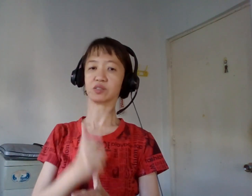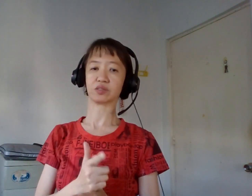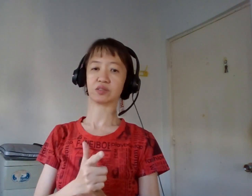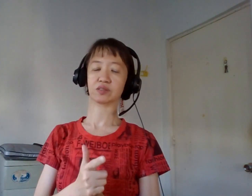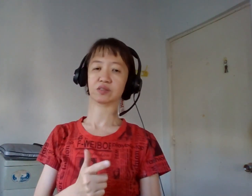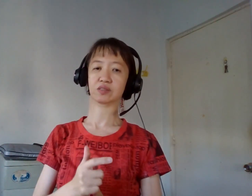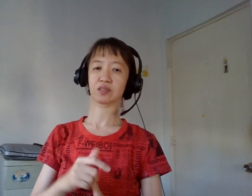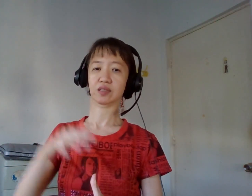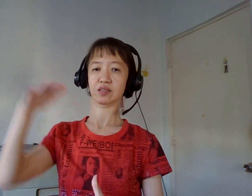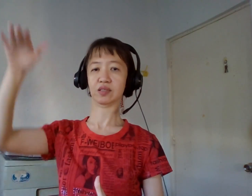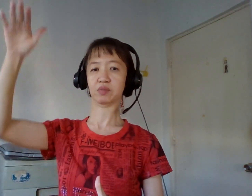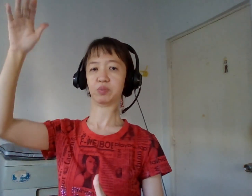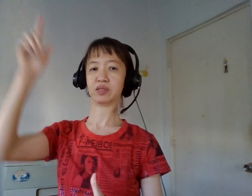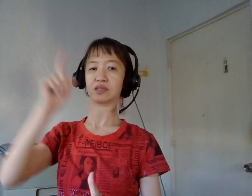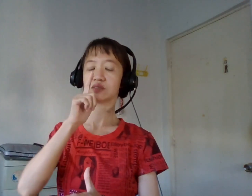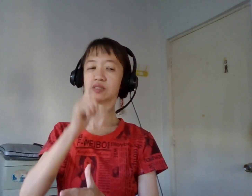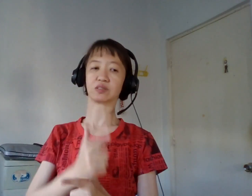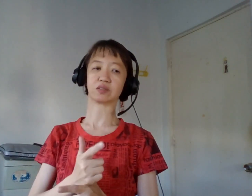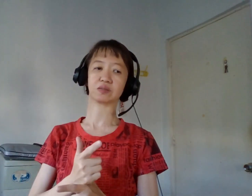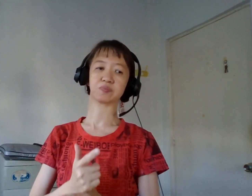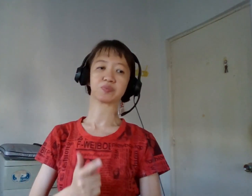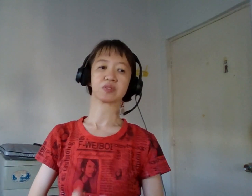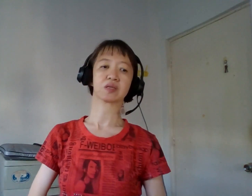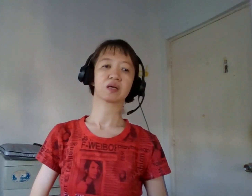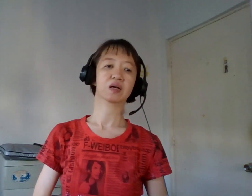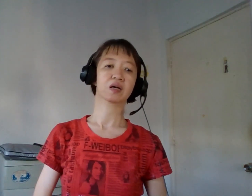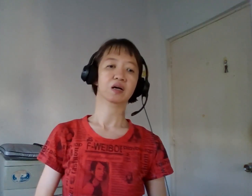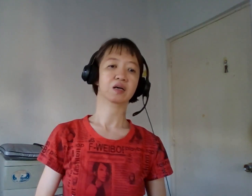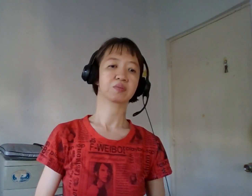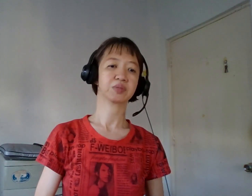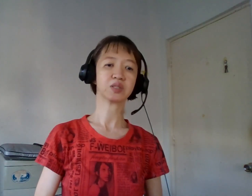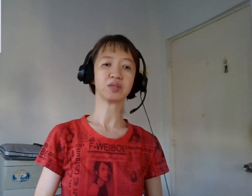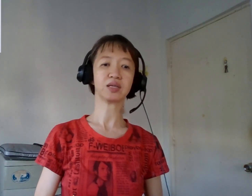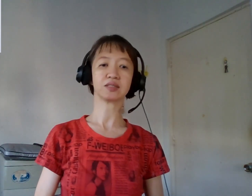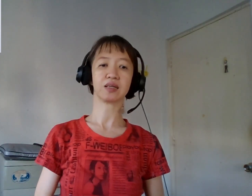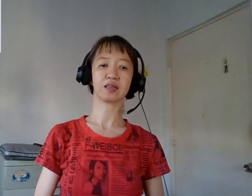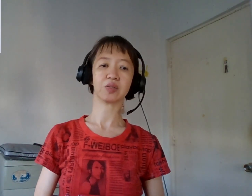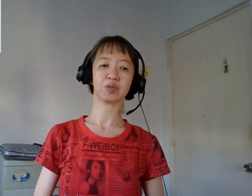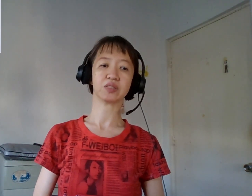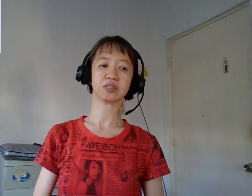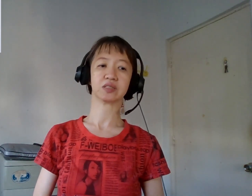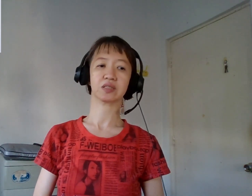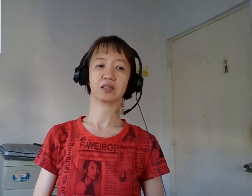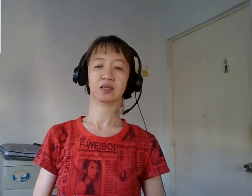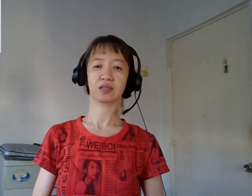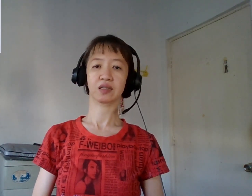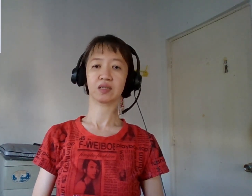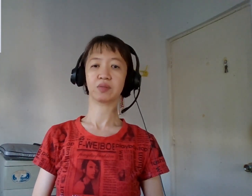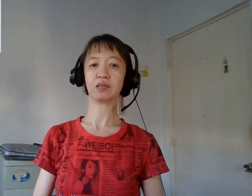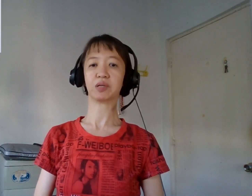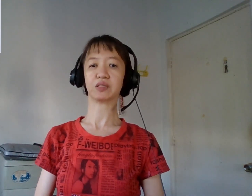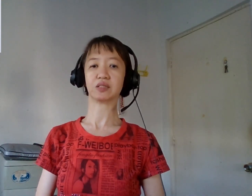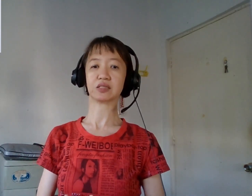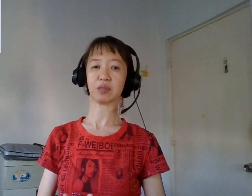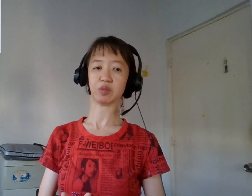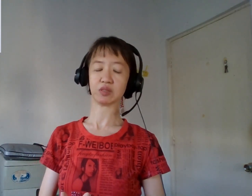sister, and then big sister. In Korean Sign Language, little brother is